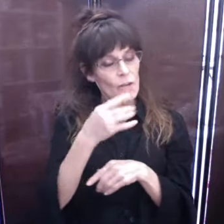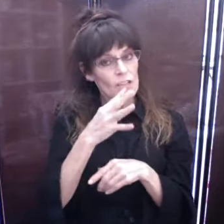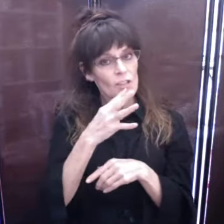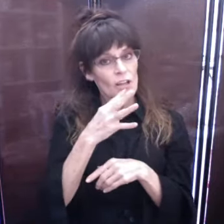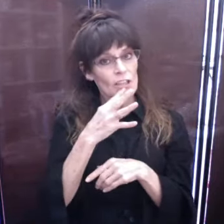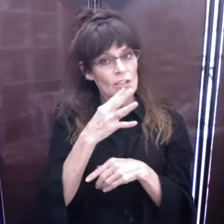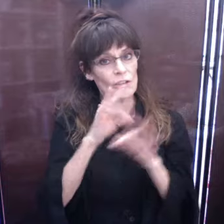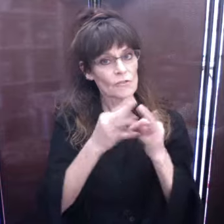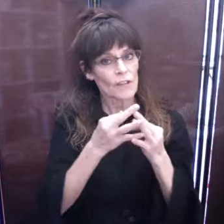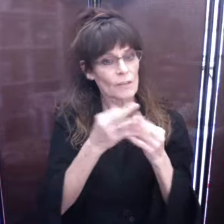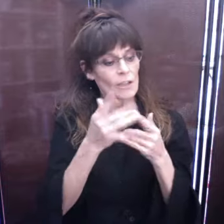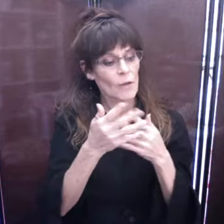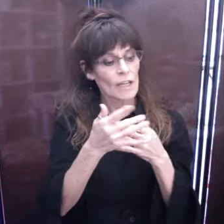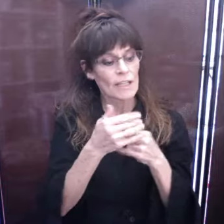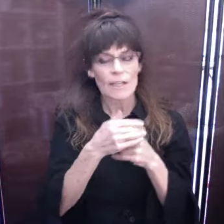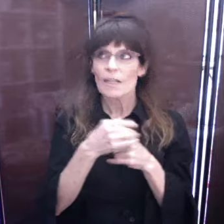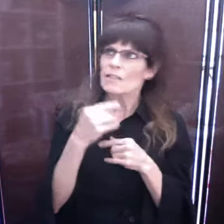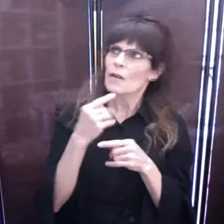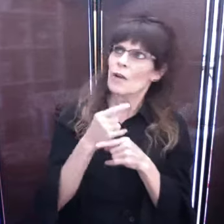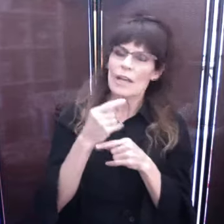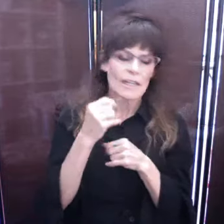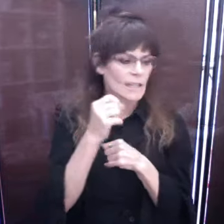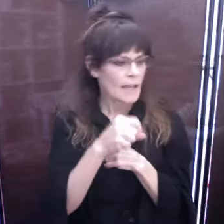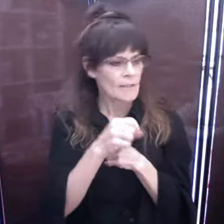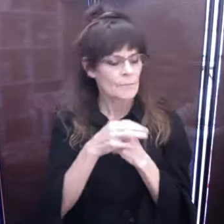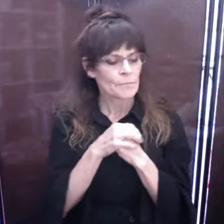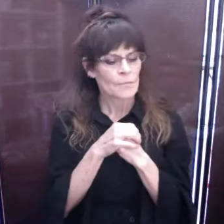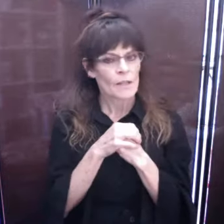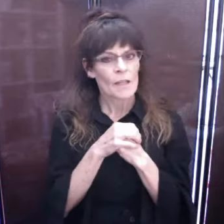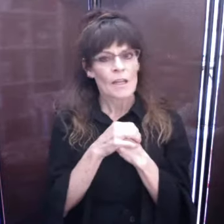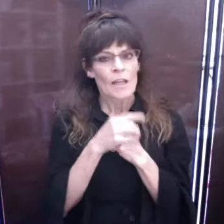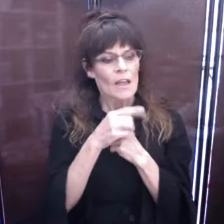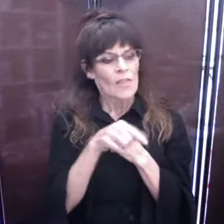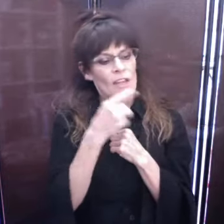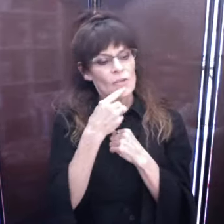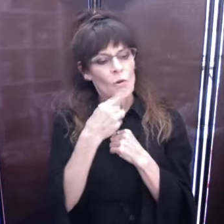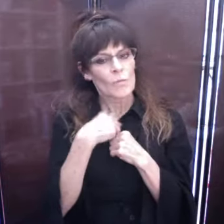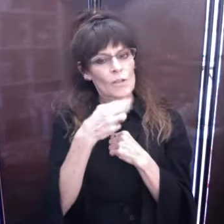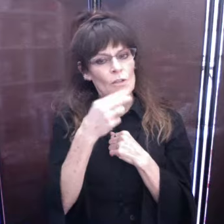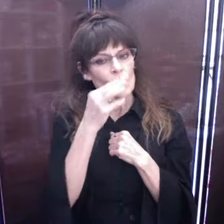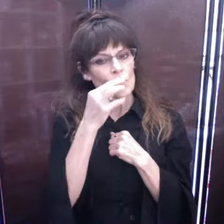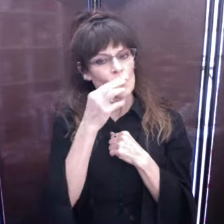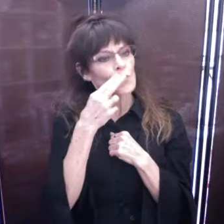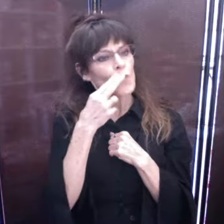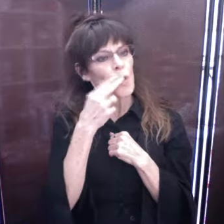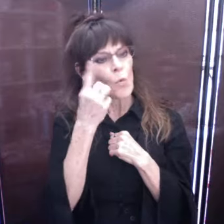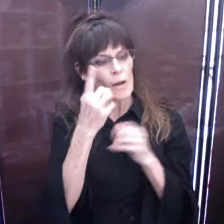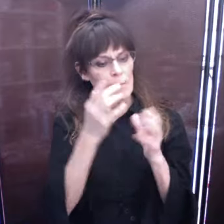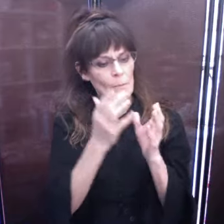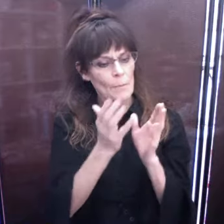said, is that right? And he said, that's right. And he said, listen, they told me you smoke a pack of cigarettes a day. And I said, yeah, that'd be